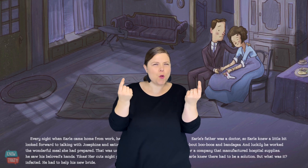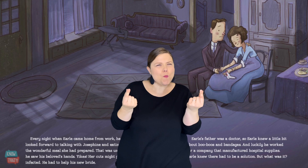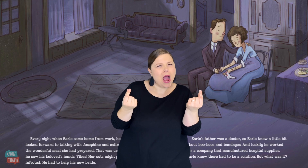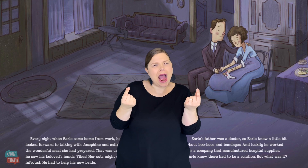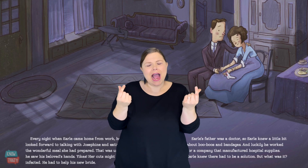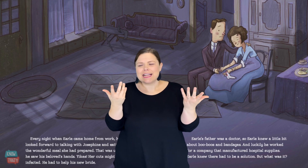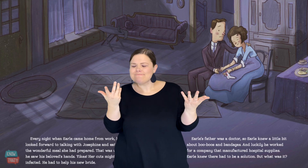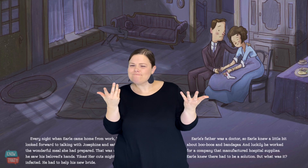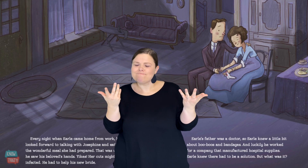it?